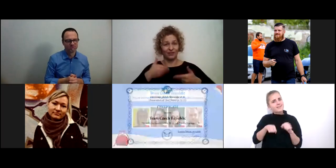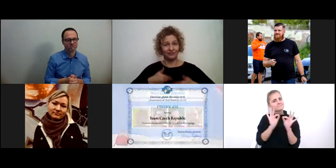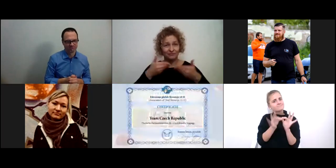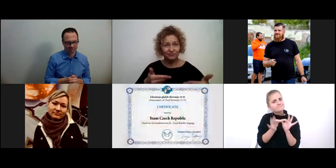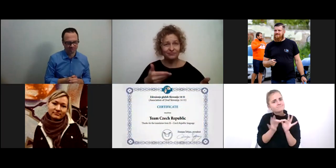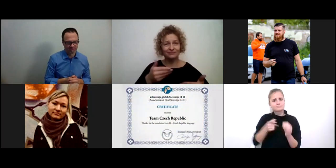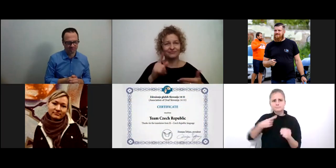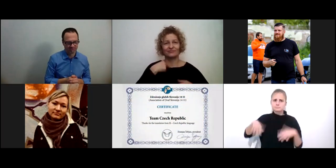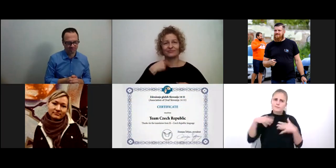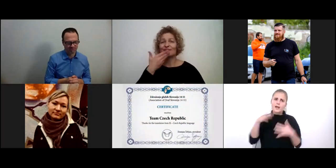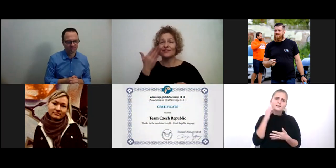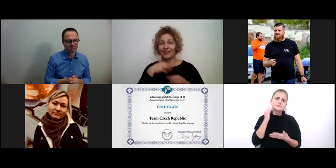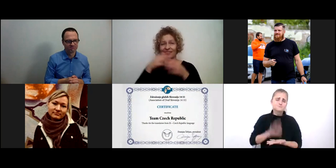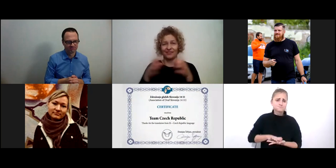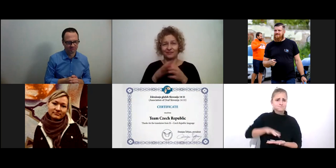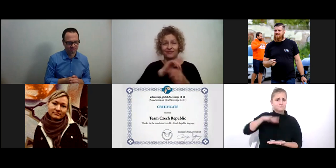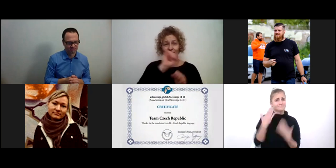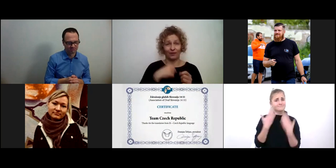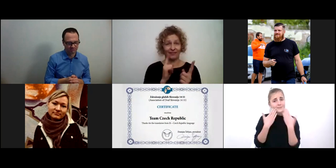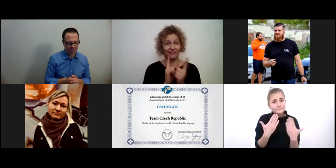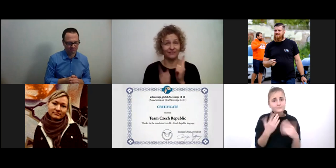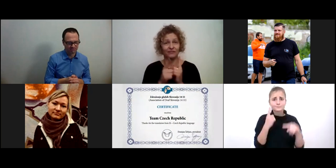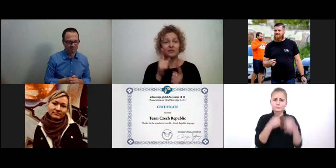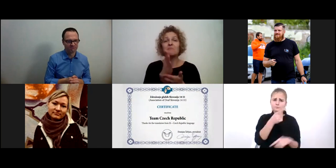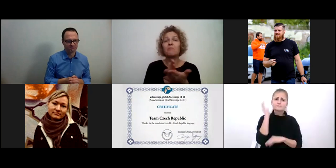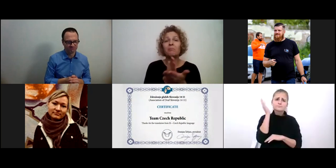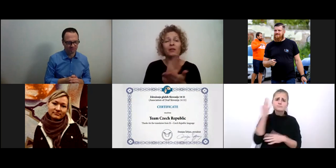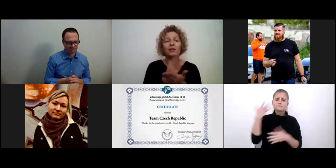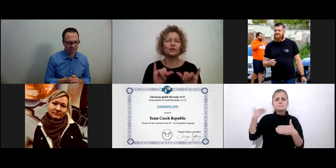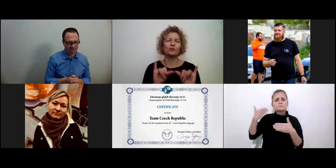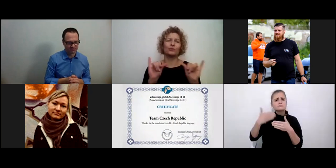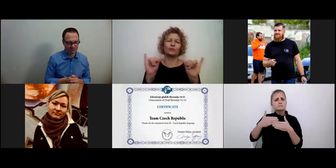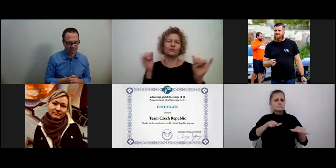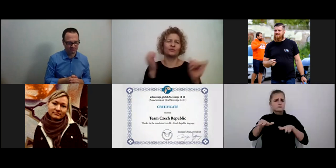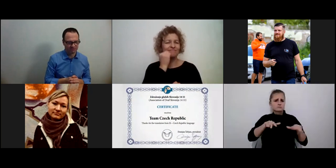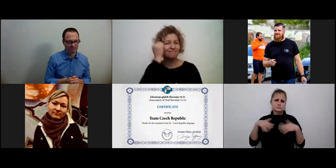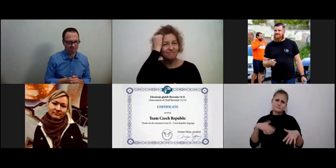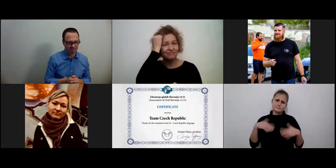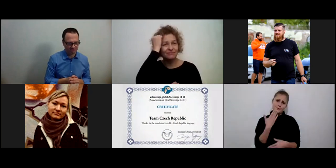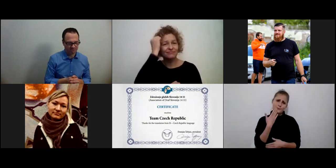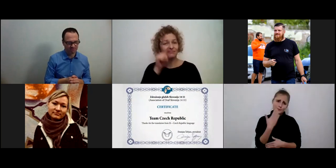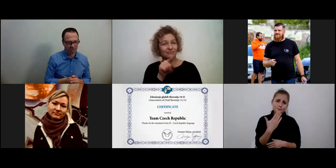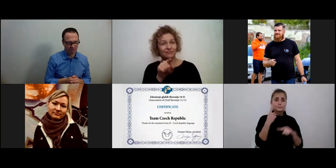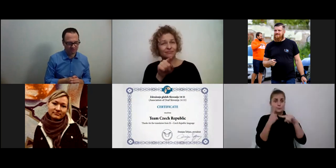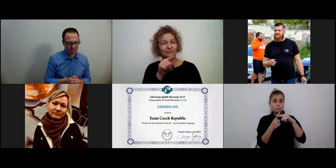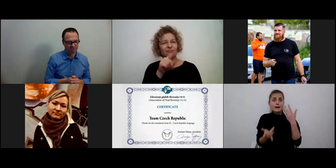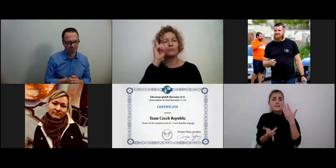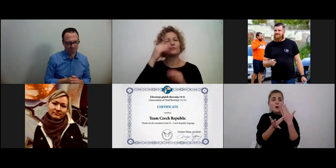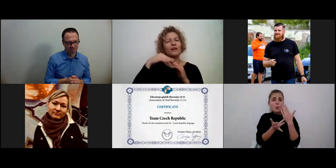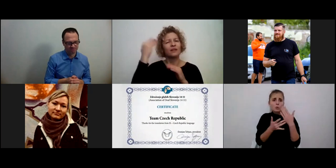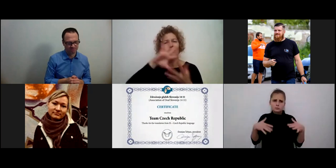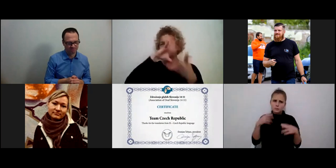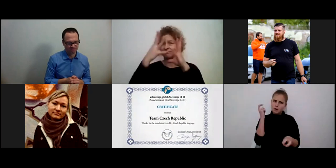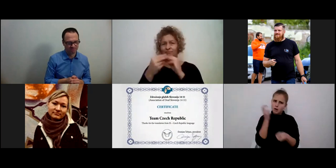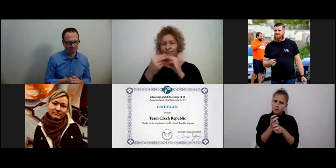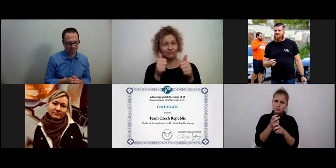Our Czech team says, thank you for giving us this opportunity. This has been such a great experience. And thank you to organizing